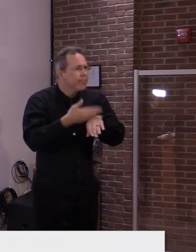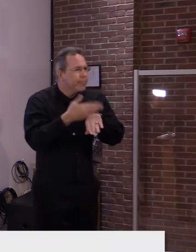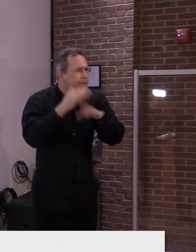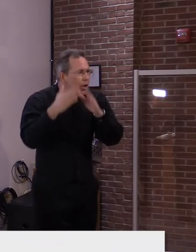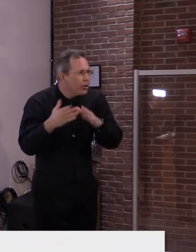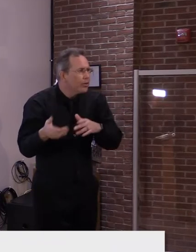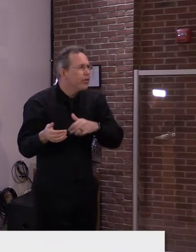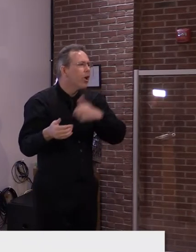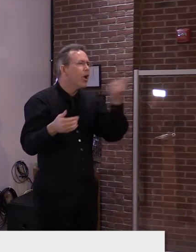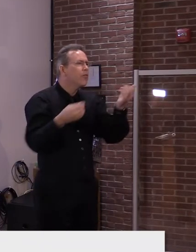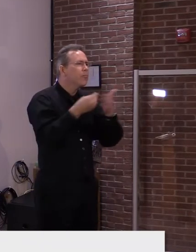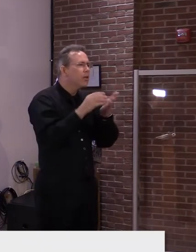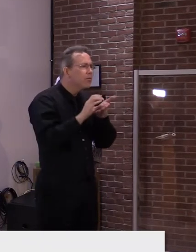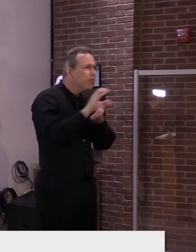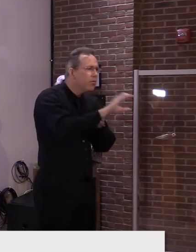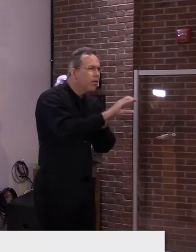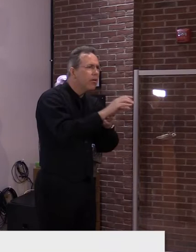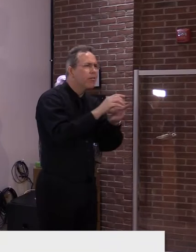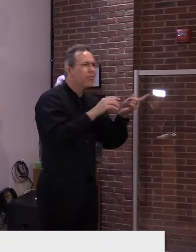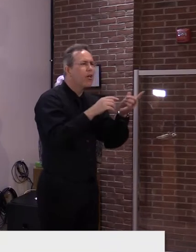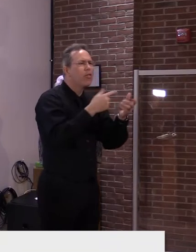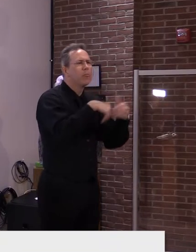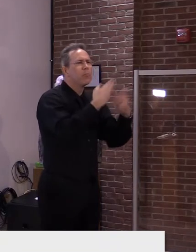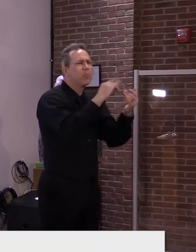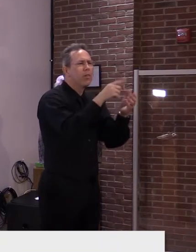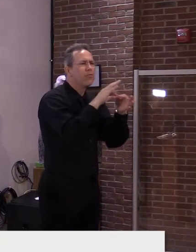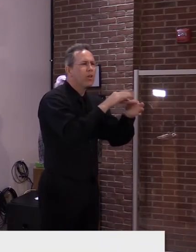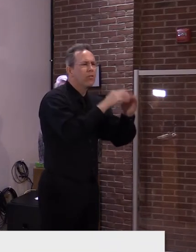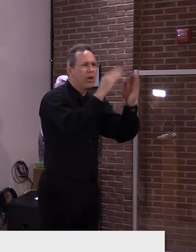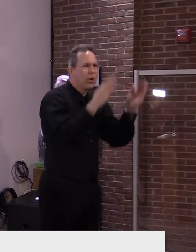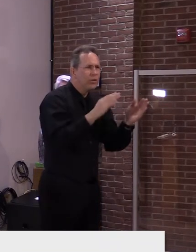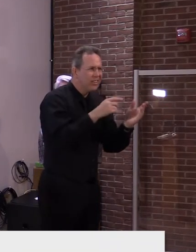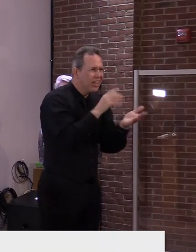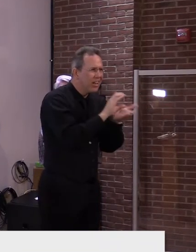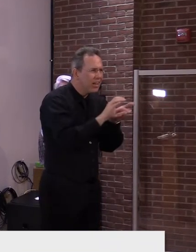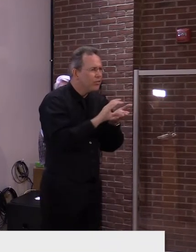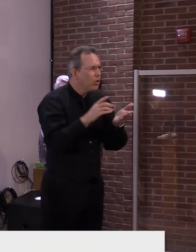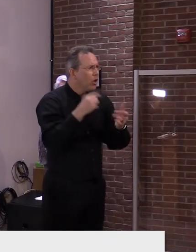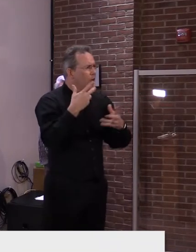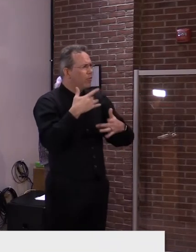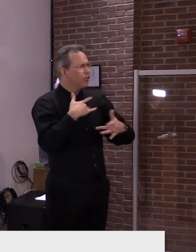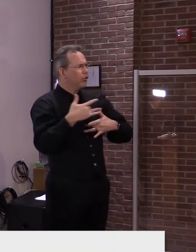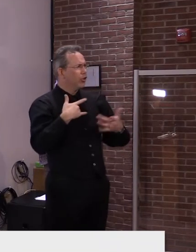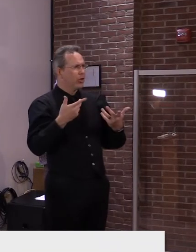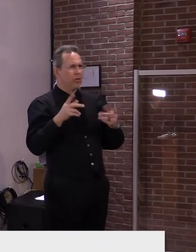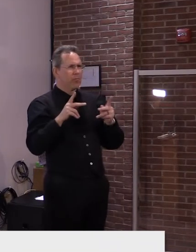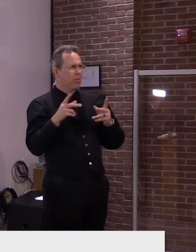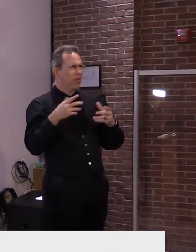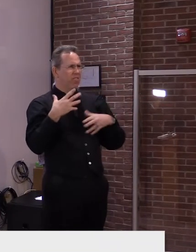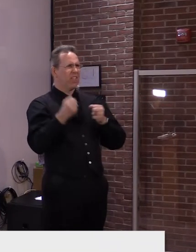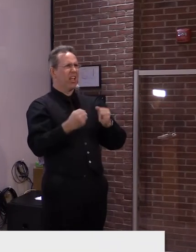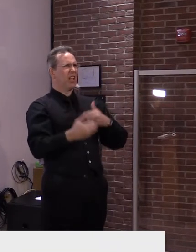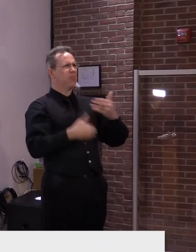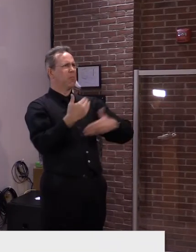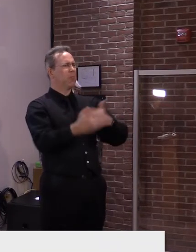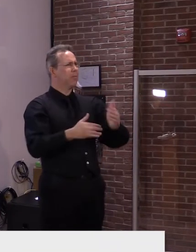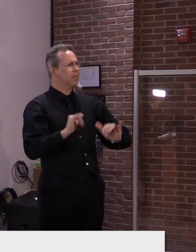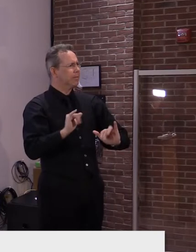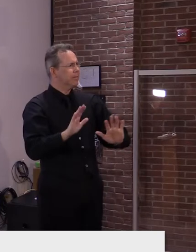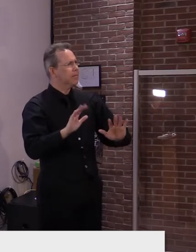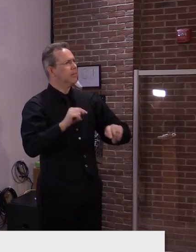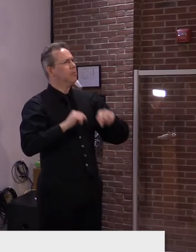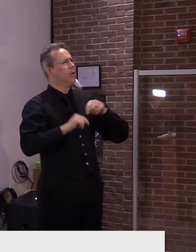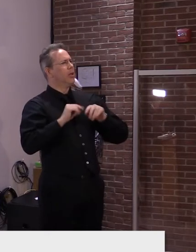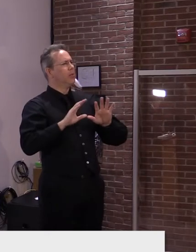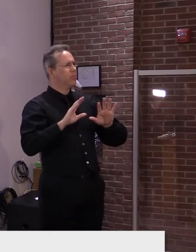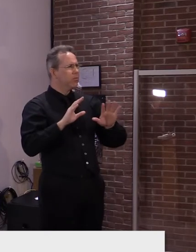know, it is concerning that it's moving so quickly. There's not a lot of input into the decisions that are being made. We hope that, you know, there will be a